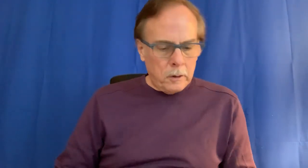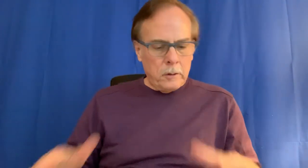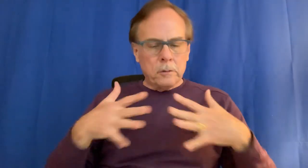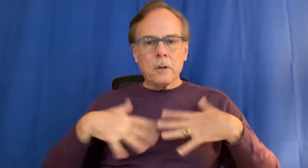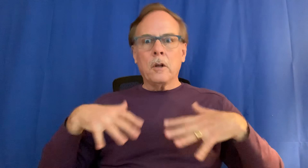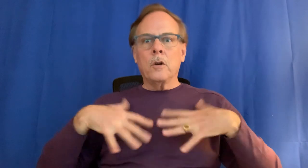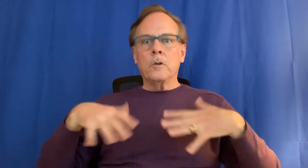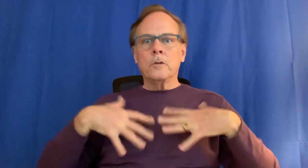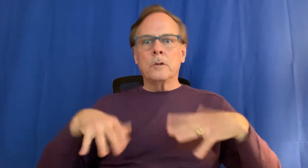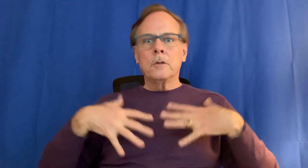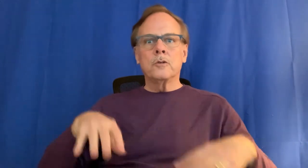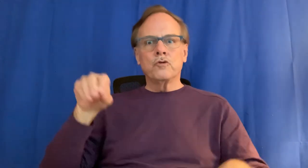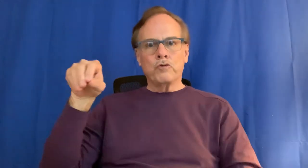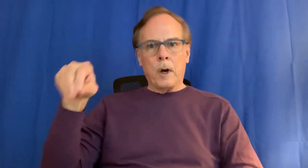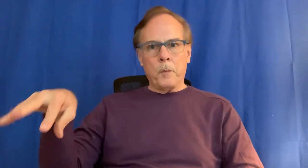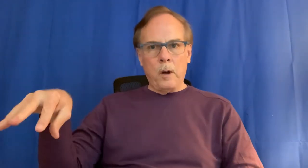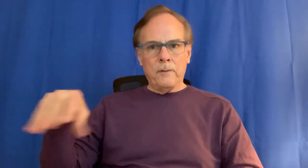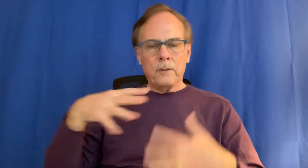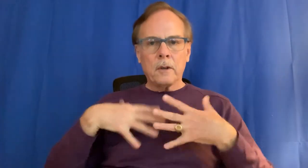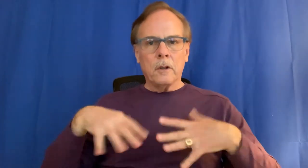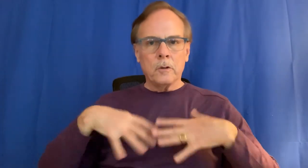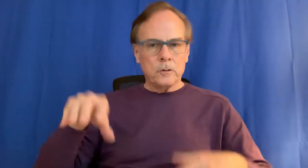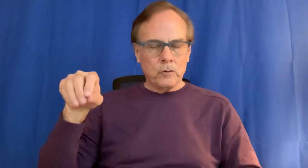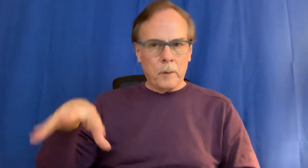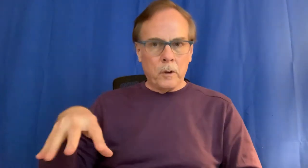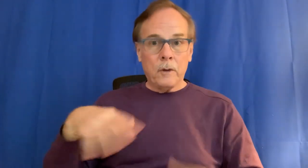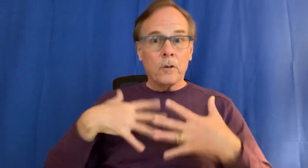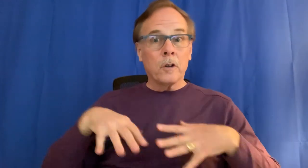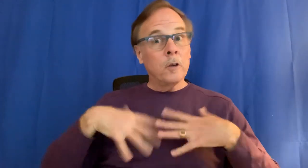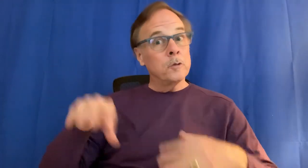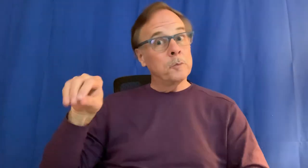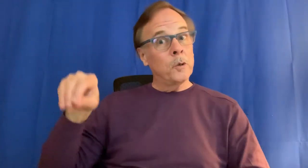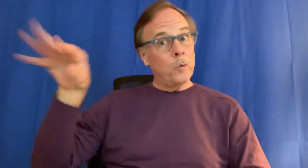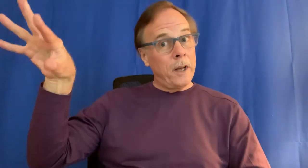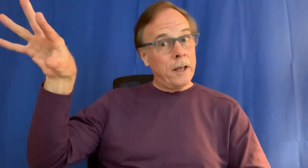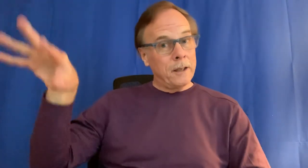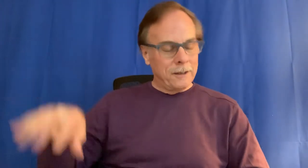clothes. Clothes, drop off. Clothes, drop off. Or clothes, put away.